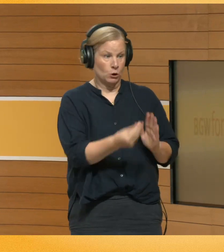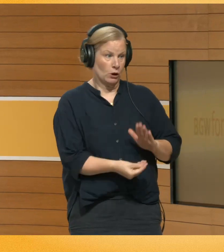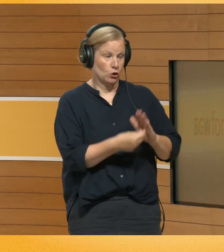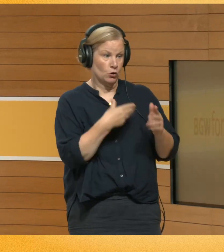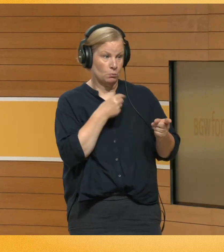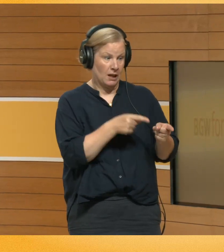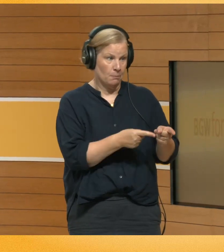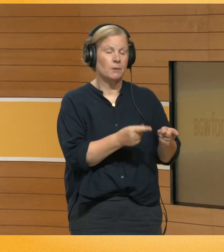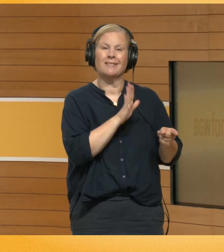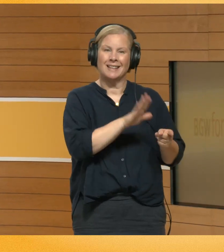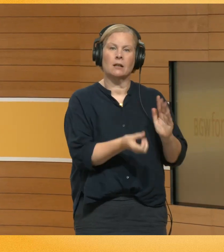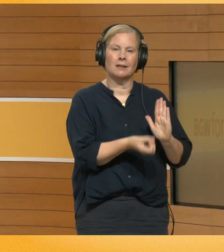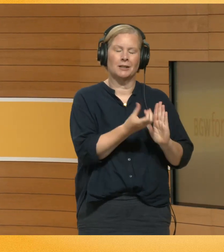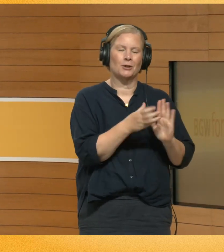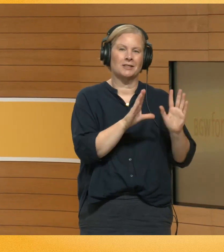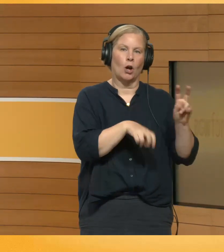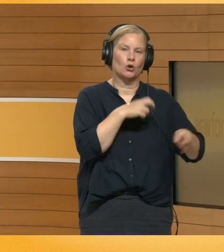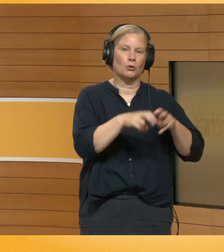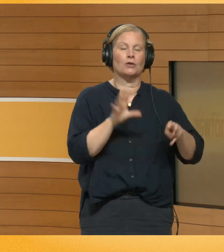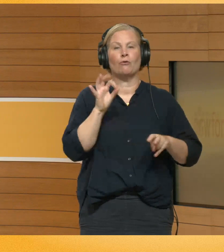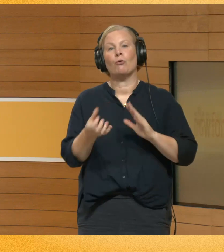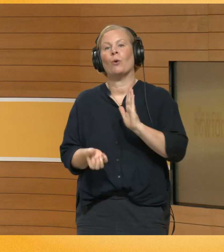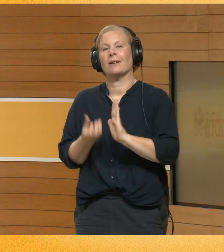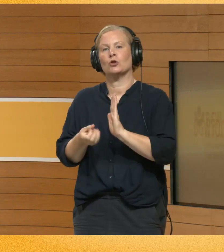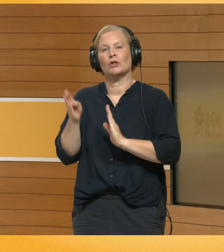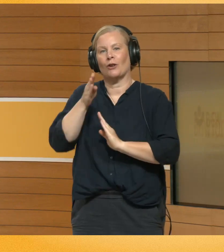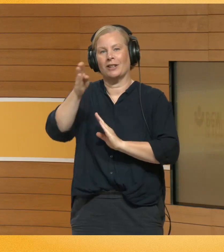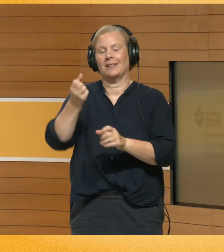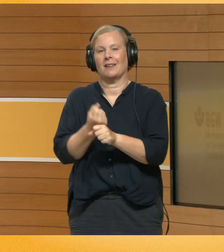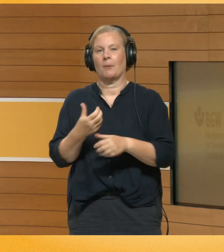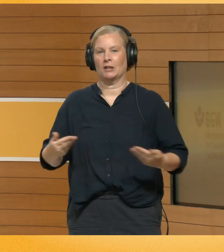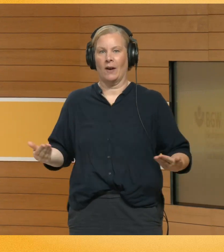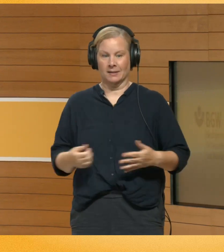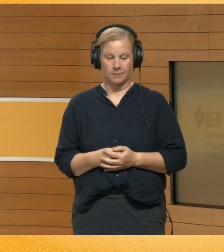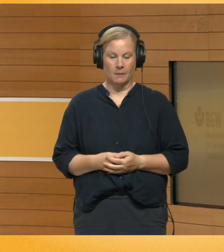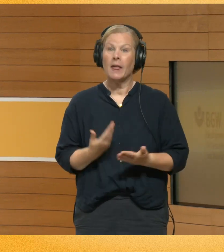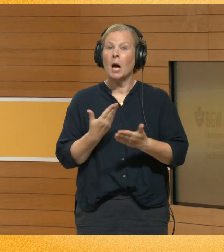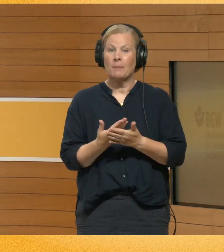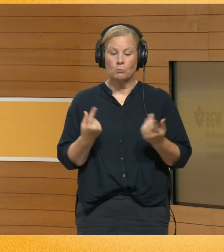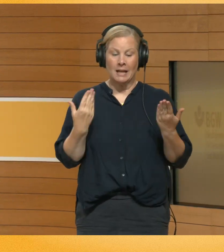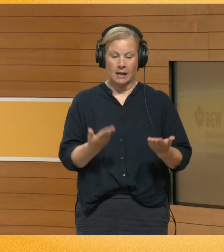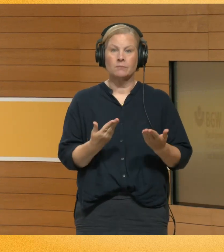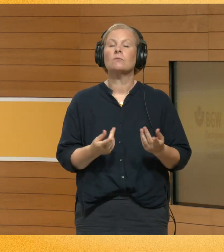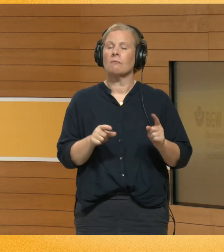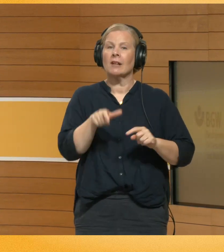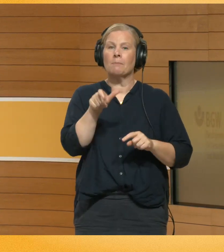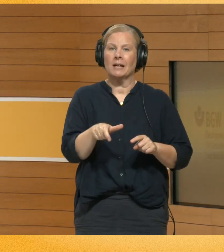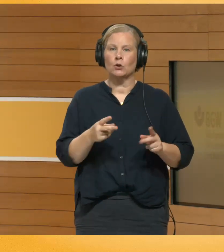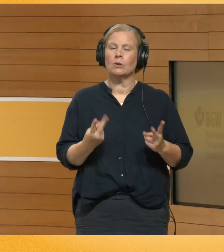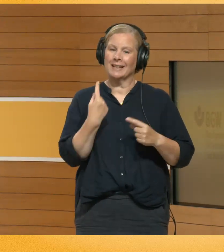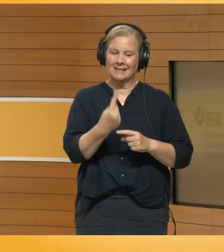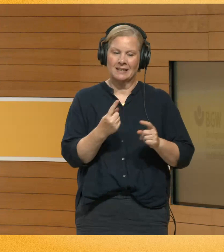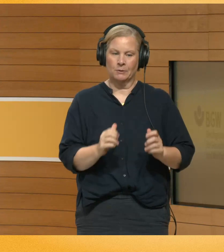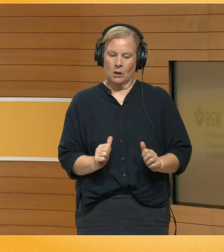spare the resources when your healthcare workers handle people who need support. So the